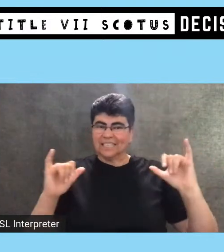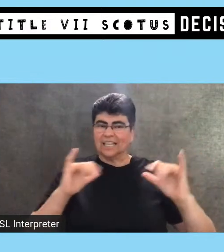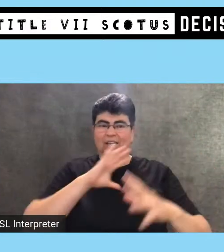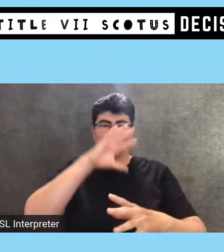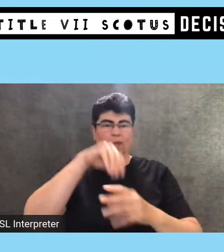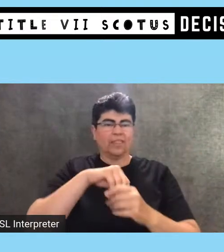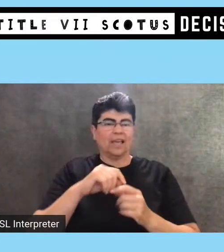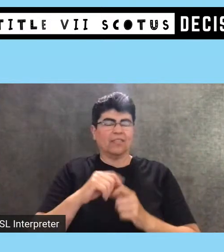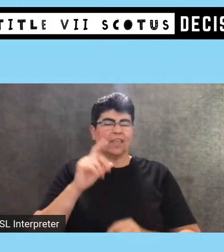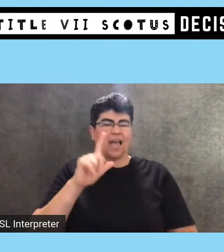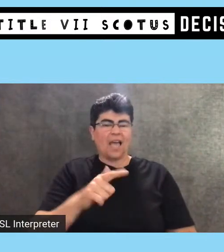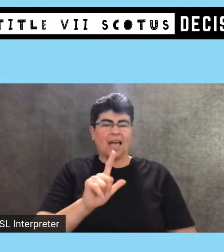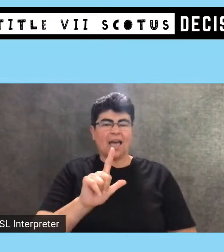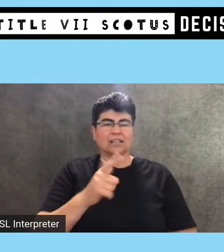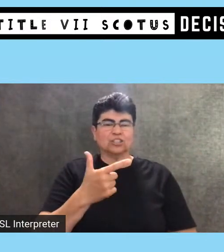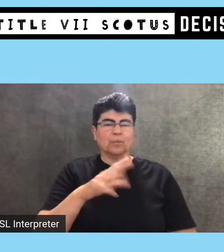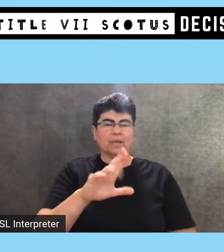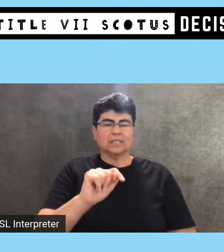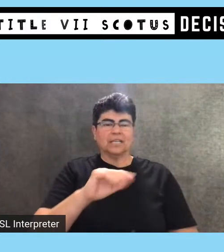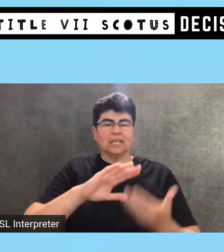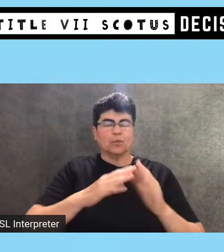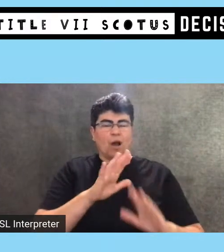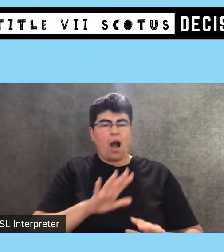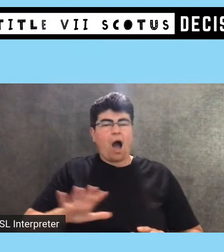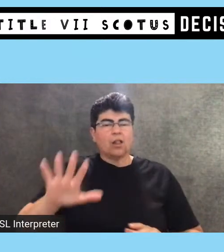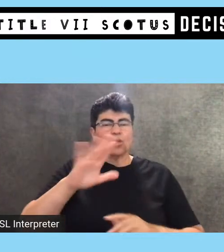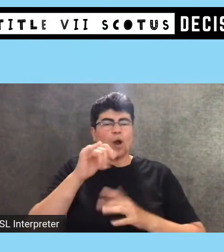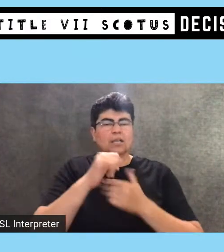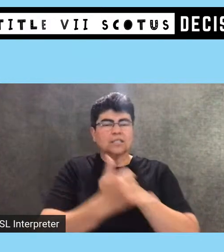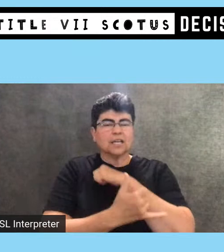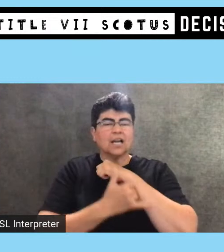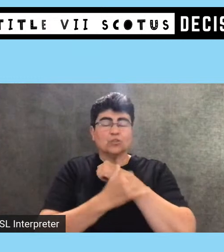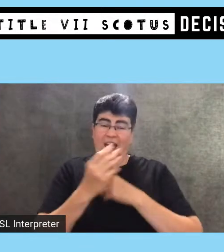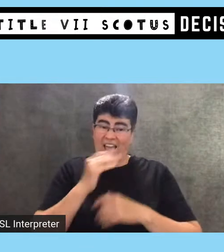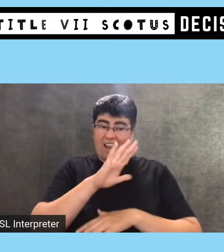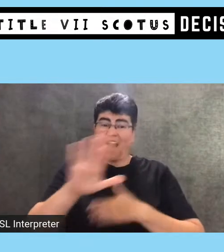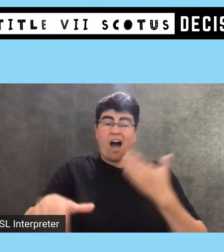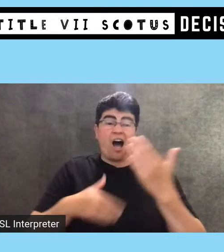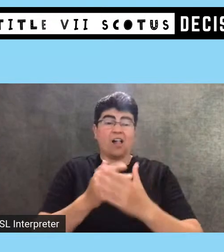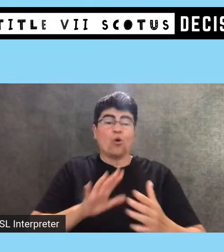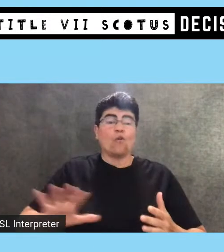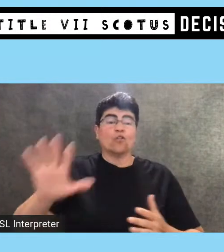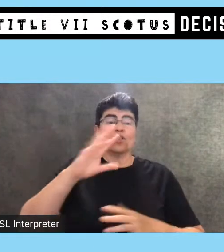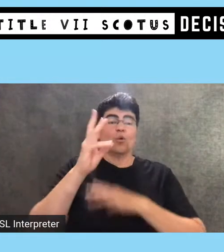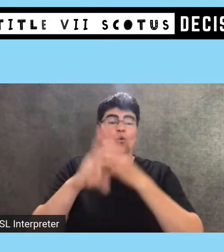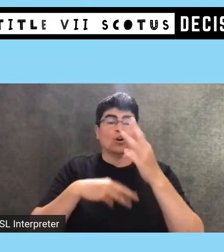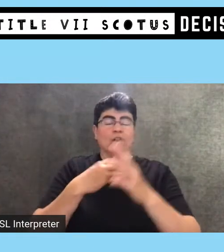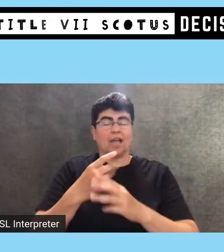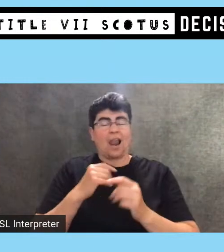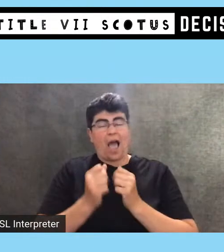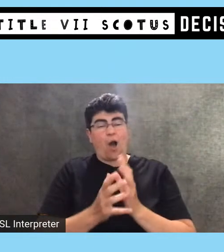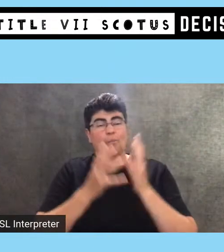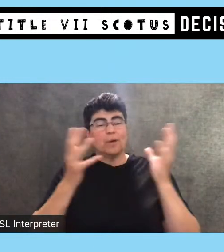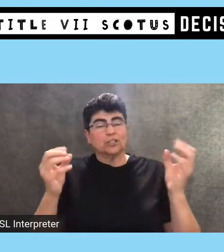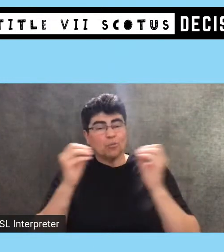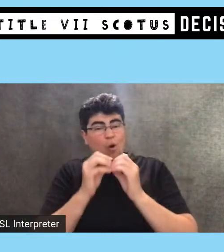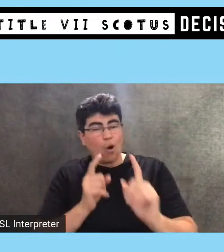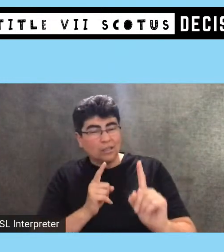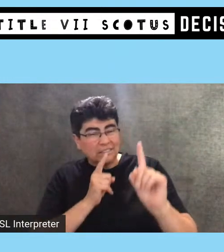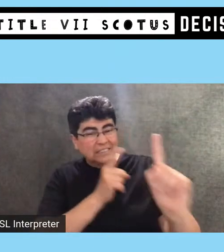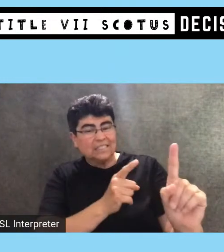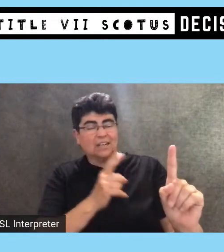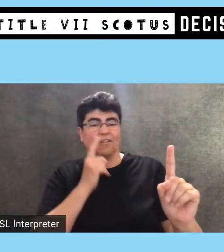LGBT community all across the country and all over the world, and how much further we have to go for,